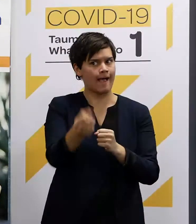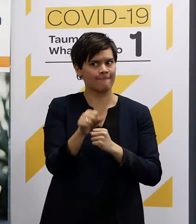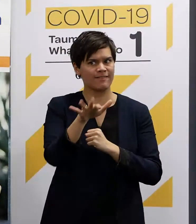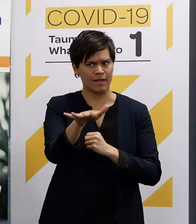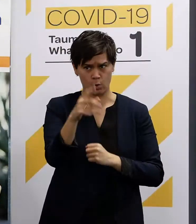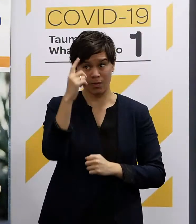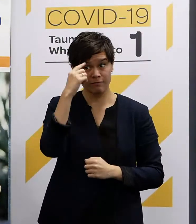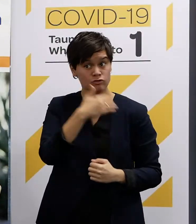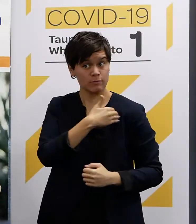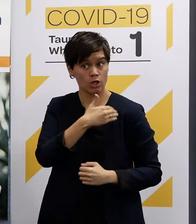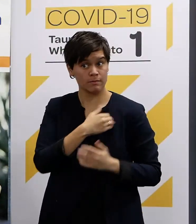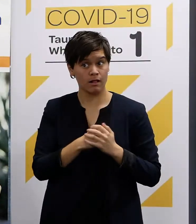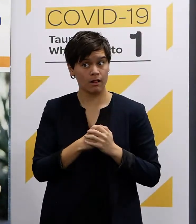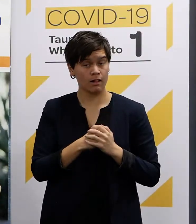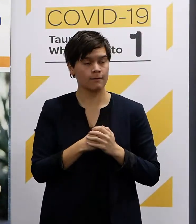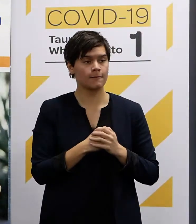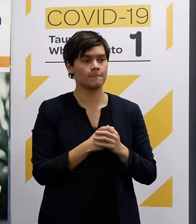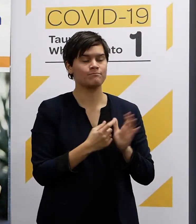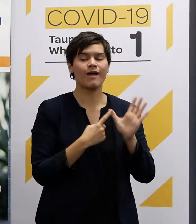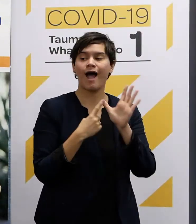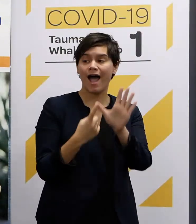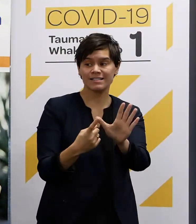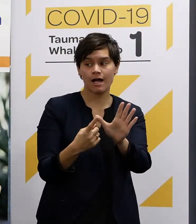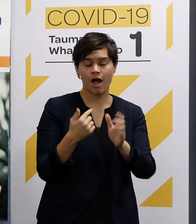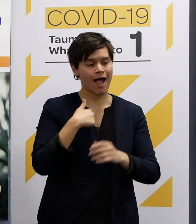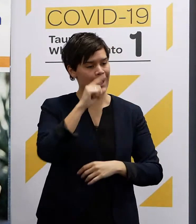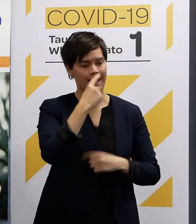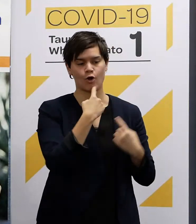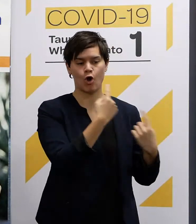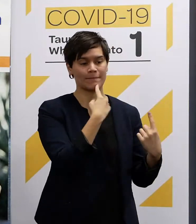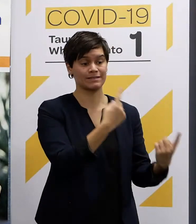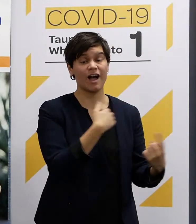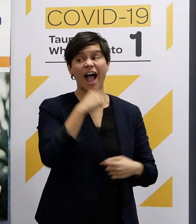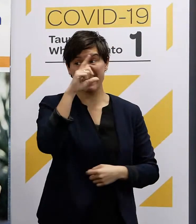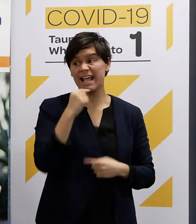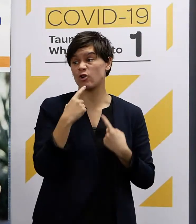I can comment on are the things that I am responsible for, and that's why I